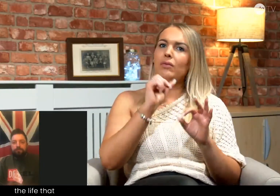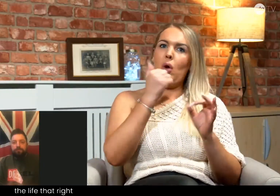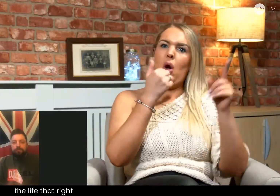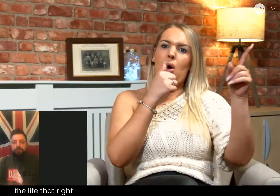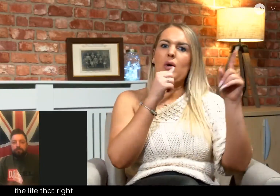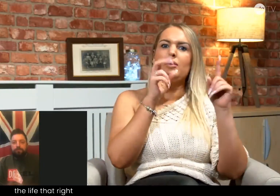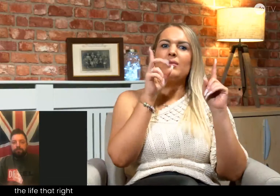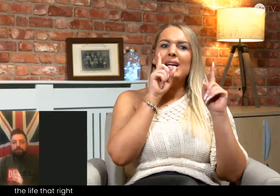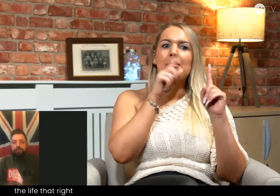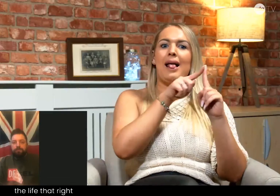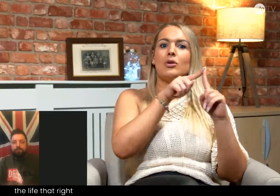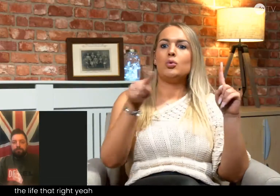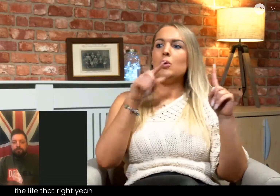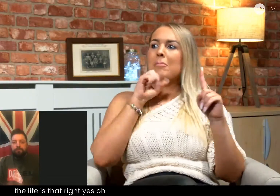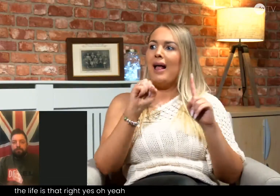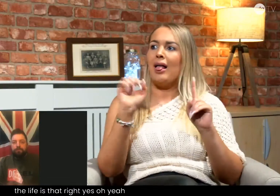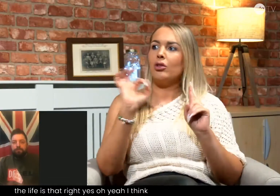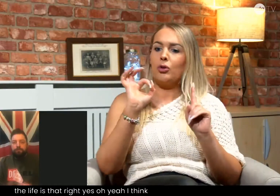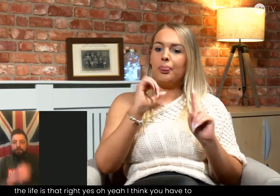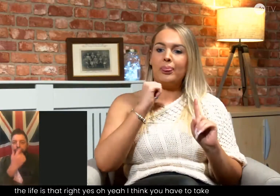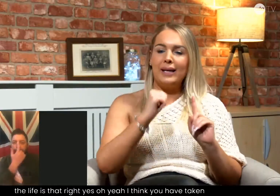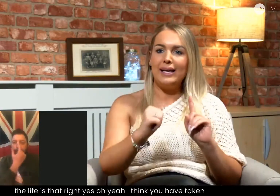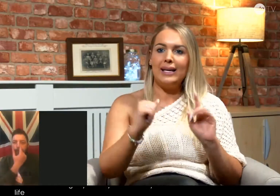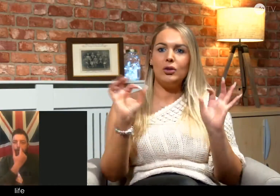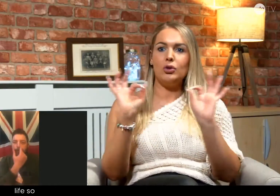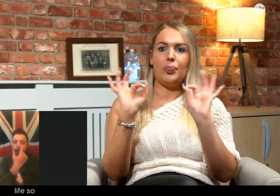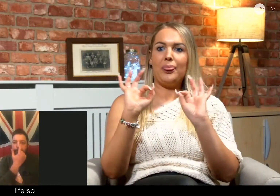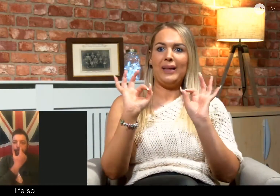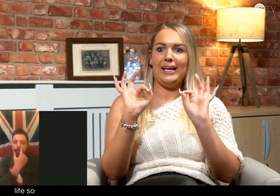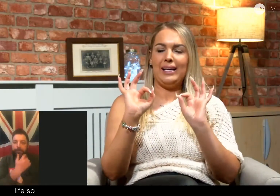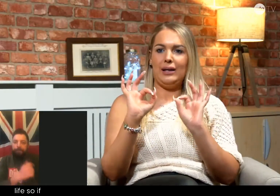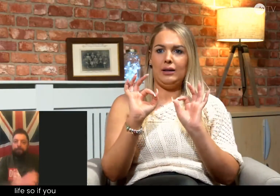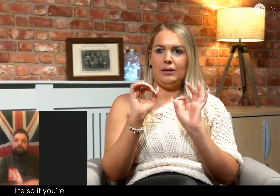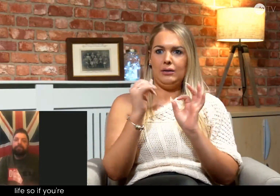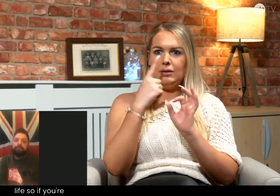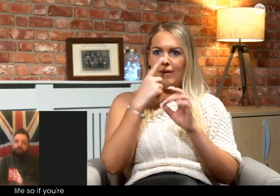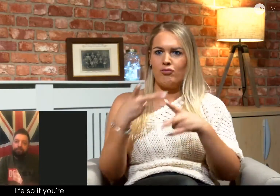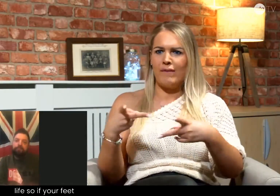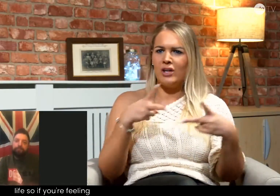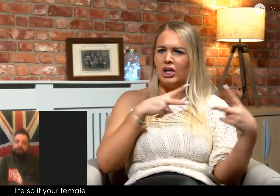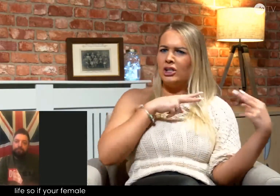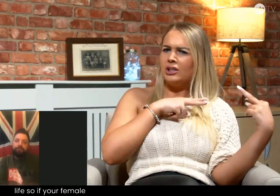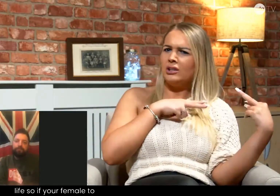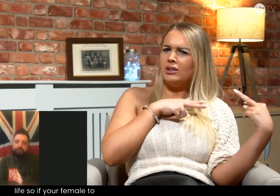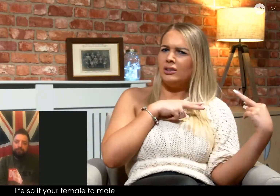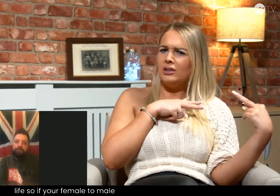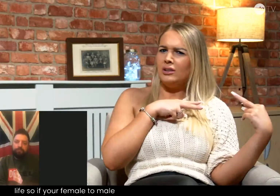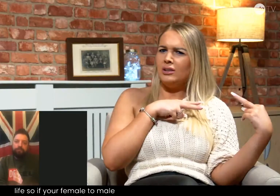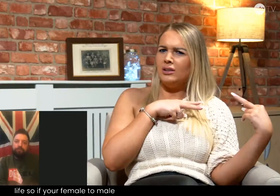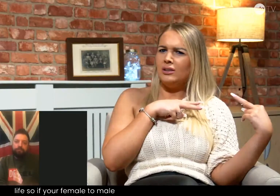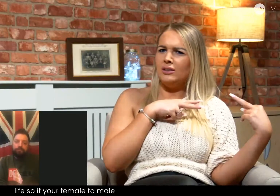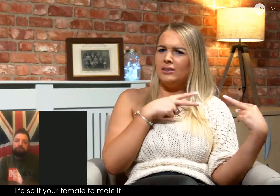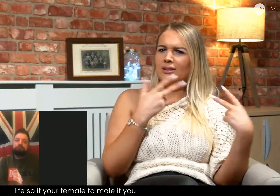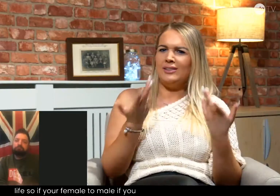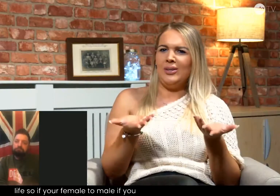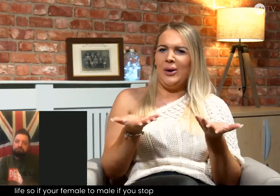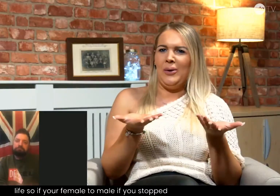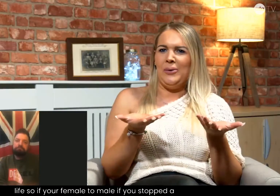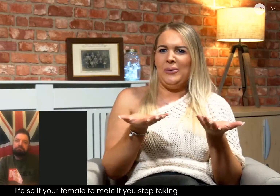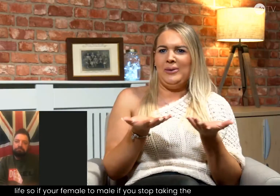Yes, I think you have to take them for life. So if you're female to male, if you stop taking them, it might reverse the